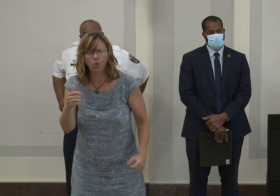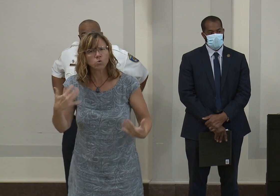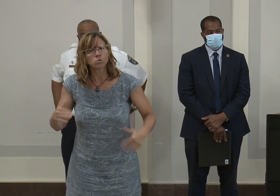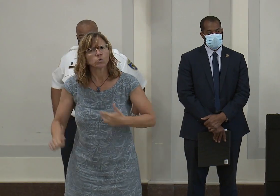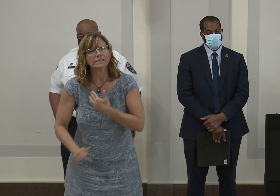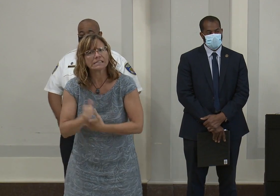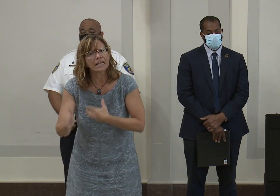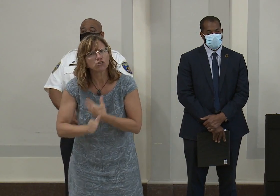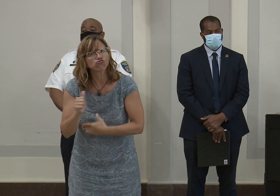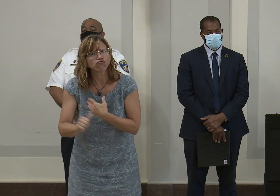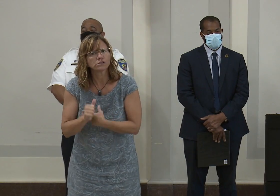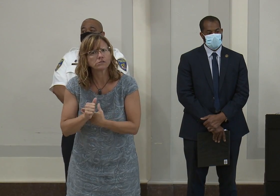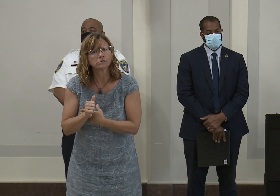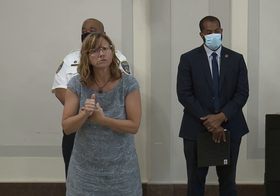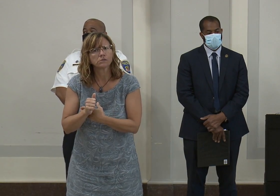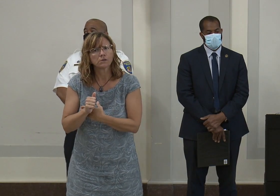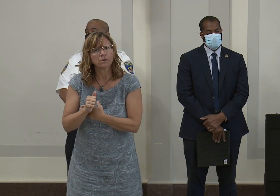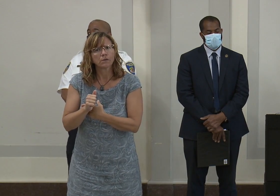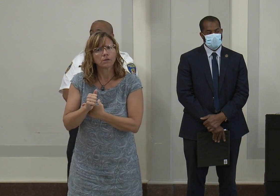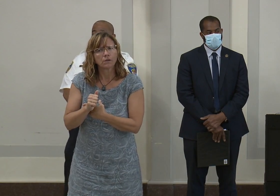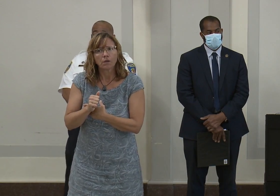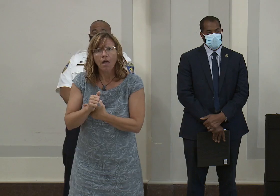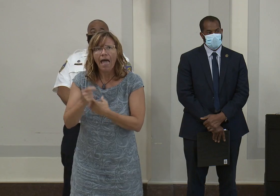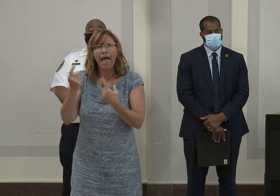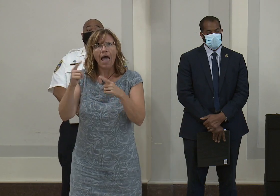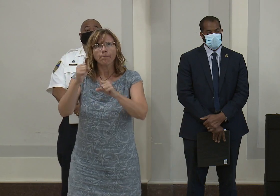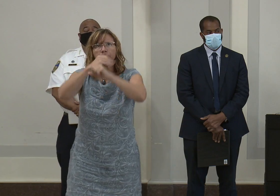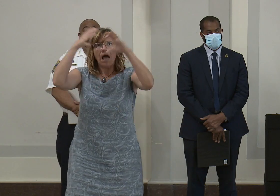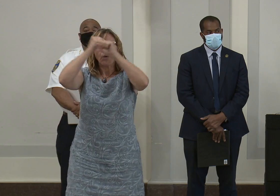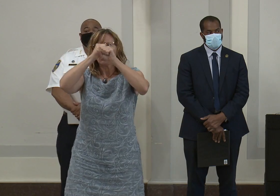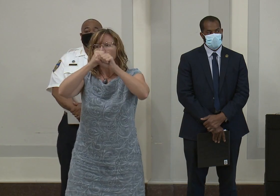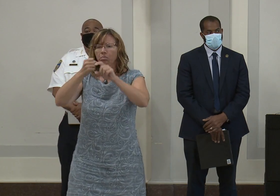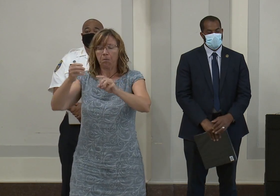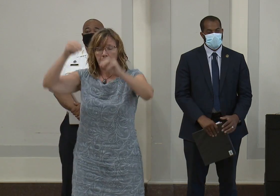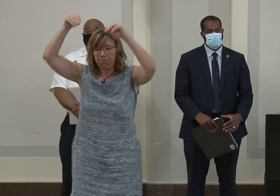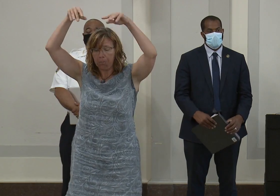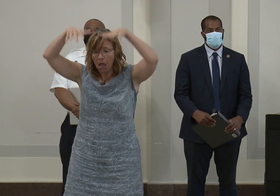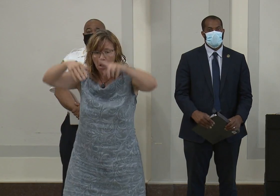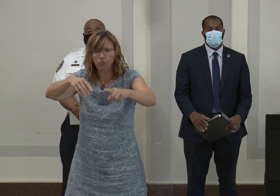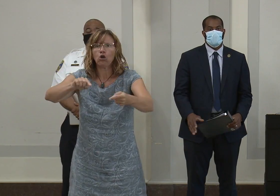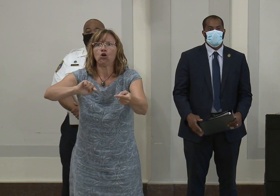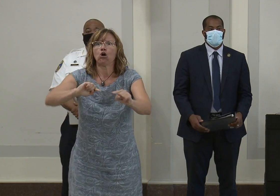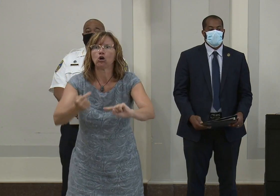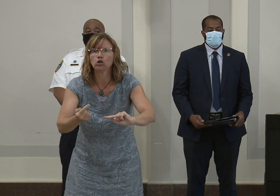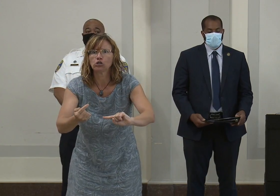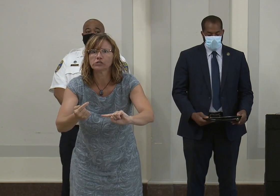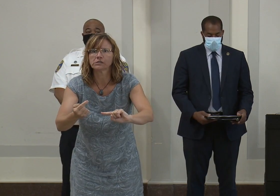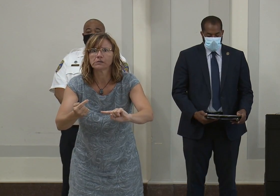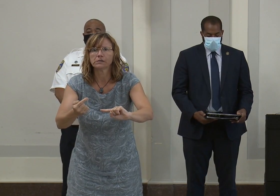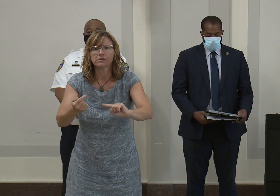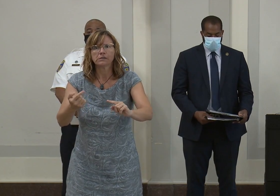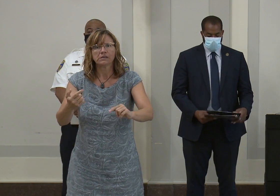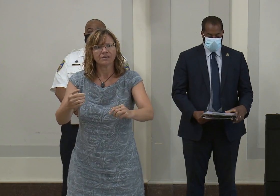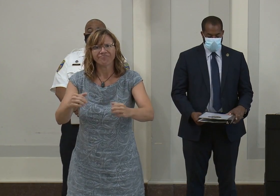injuries, and with that said, fireworks are not safe. Thousands of injuries have been seen